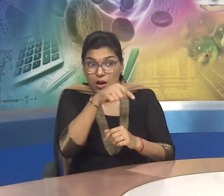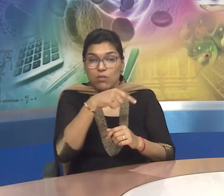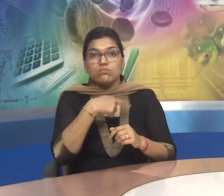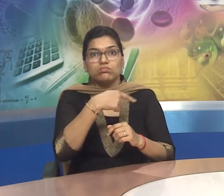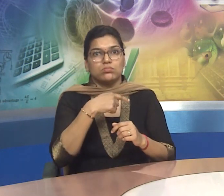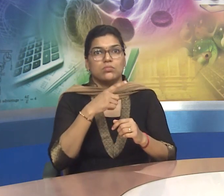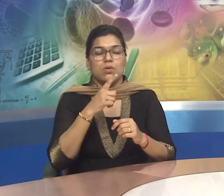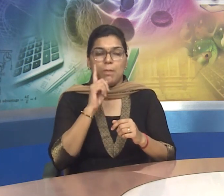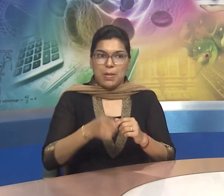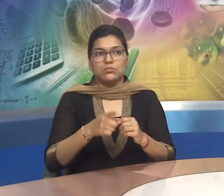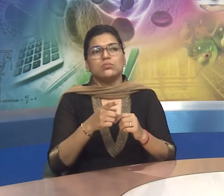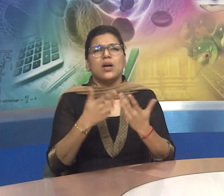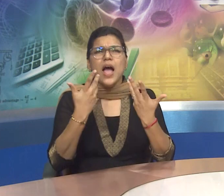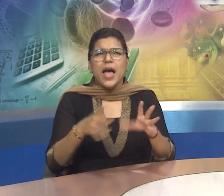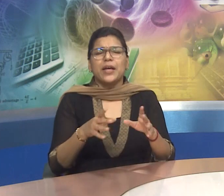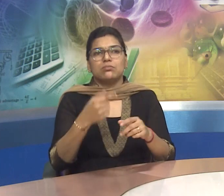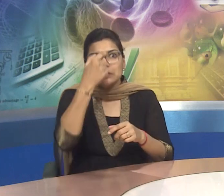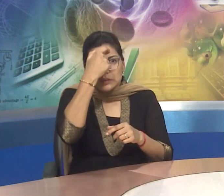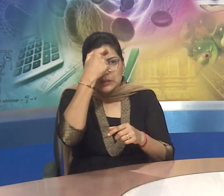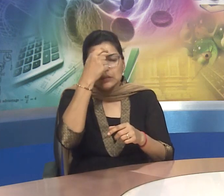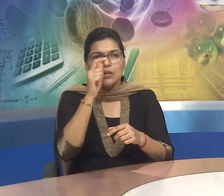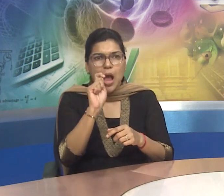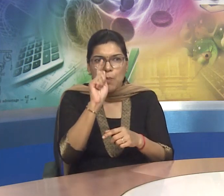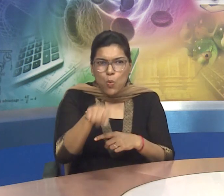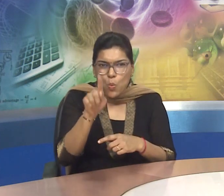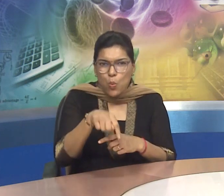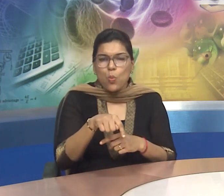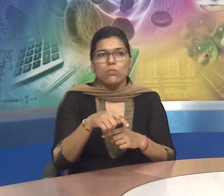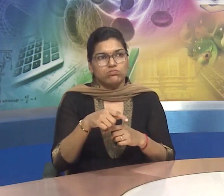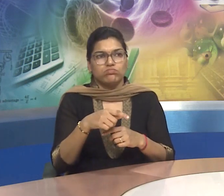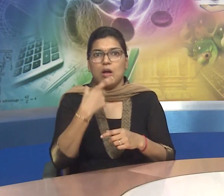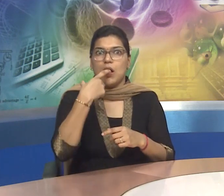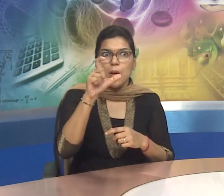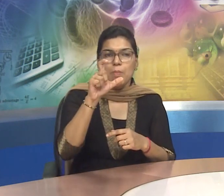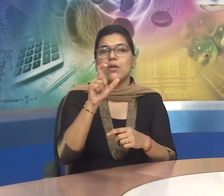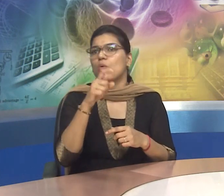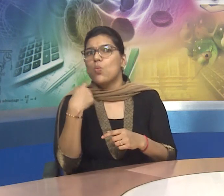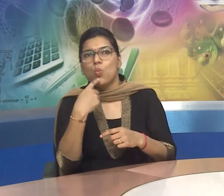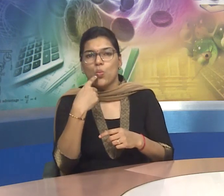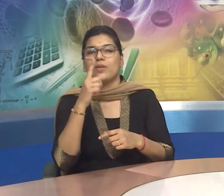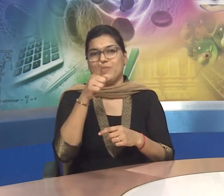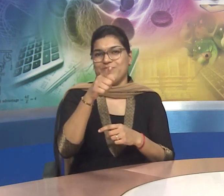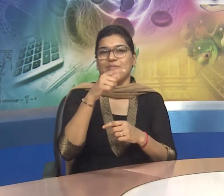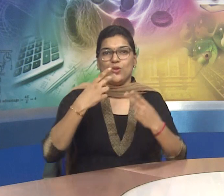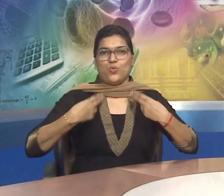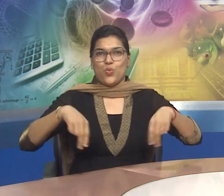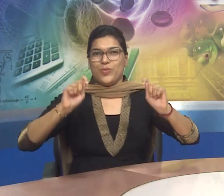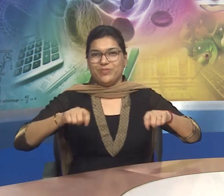rule of seniority and some senior and junior, but outside